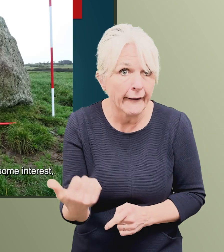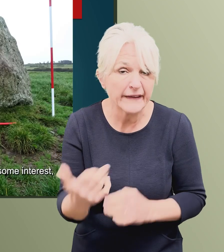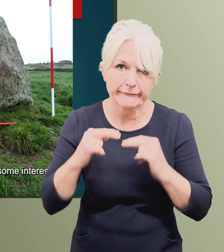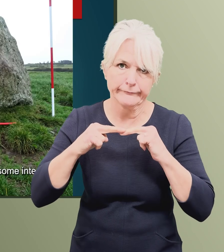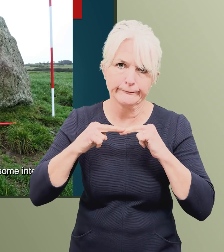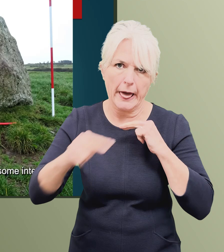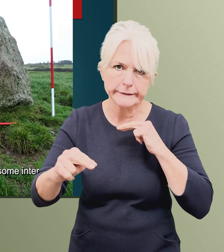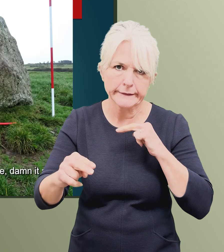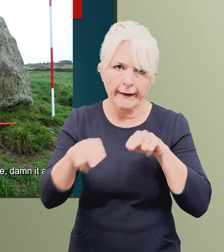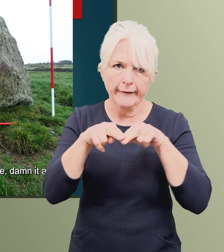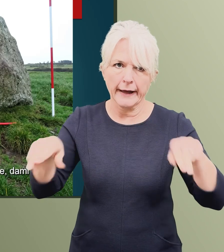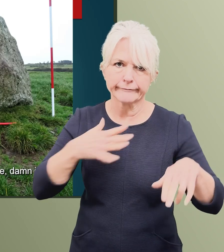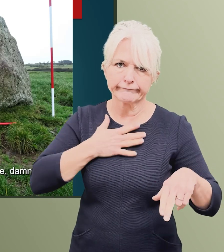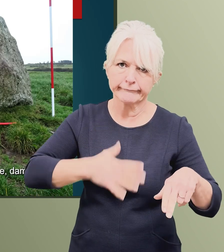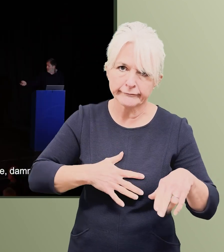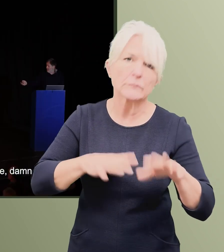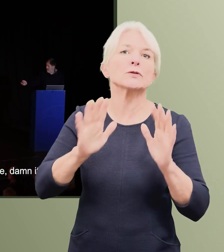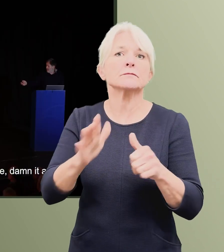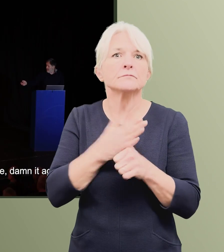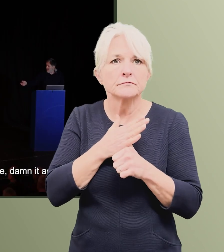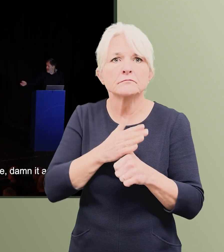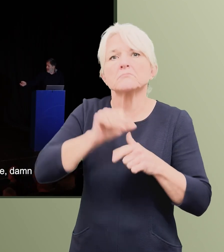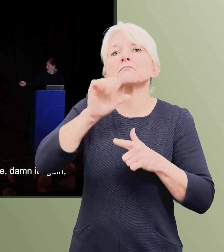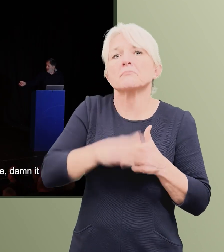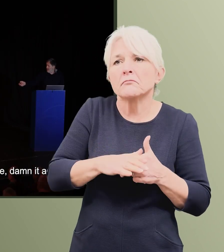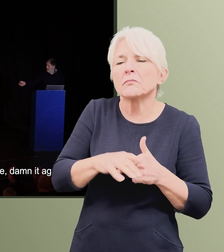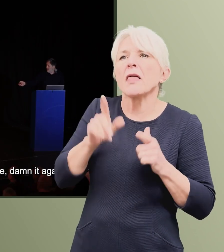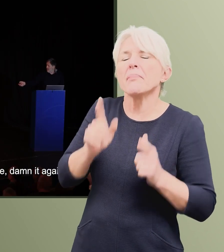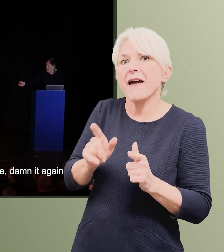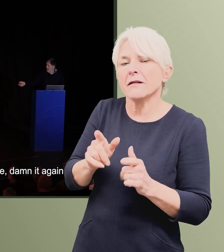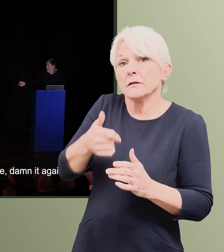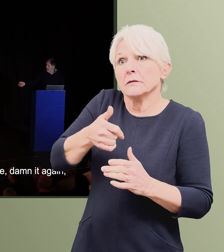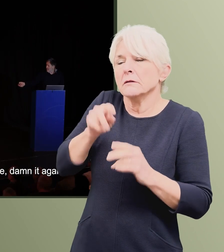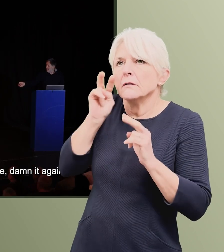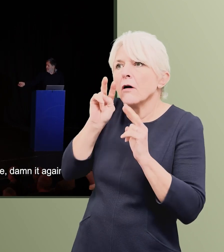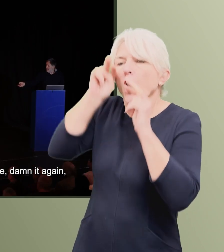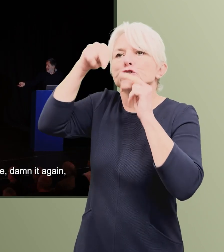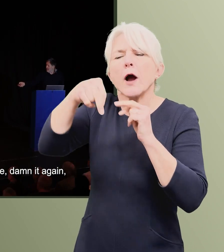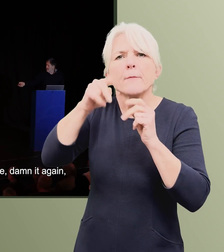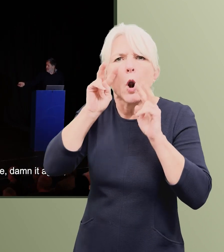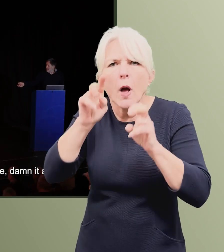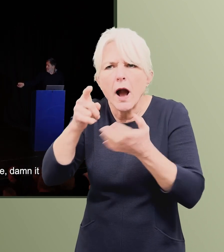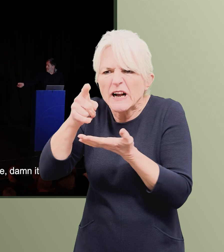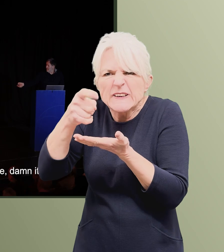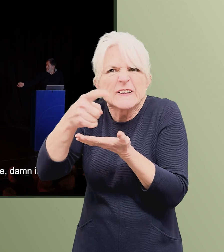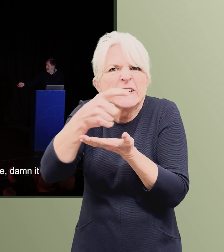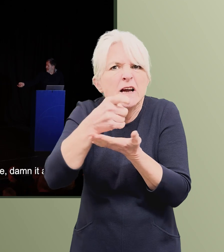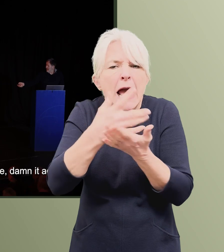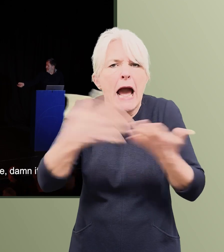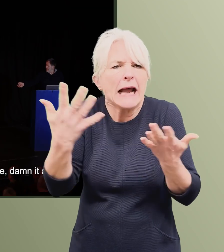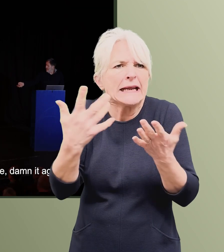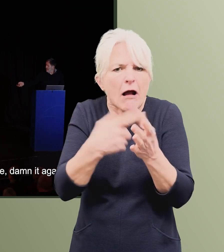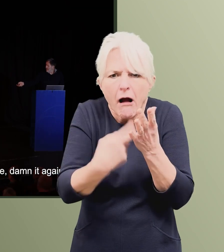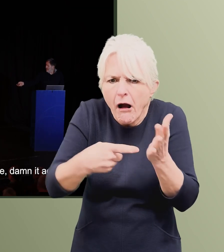interest, express an interest to at least to start to record the cut marks on top of the capstone. Oh,